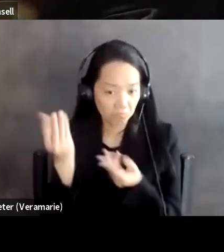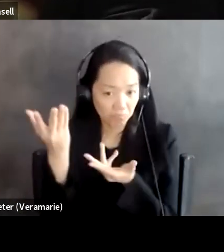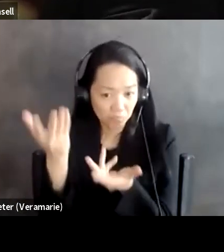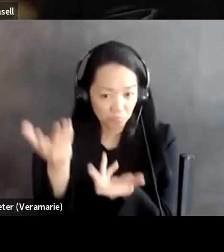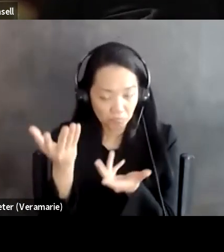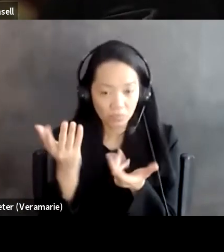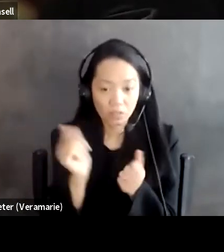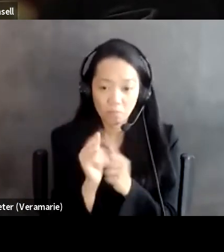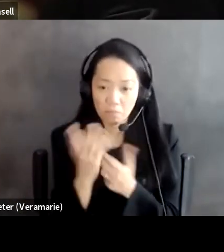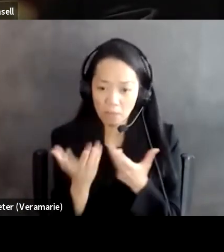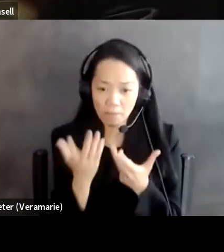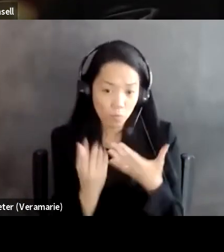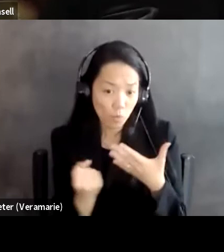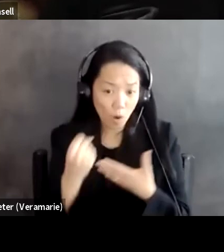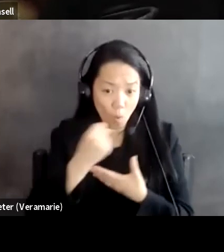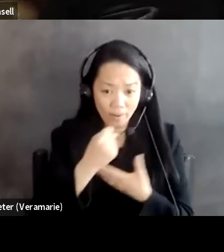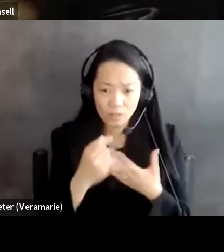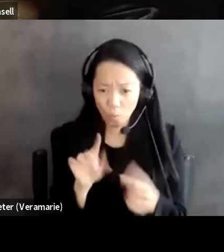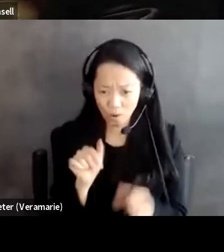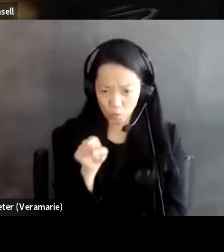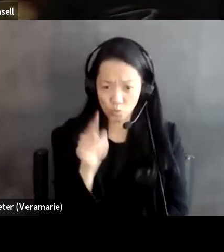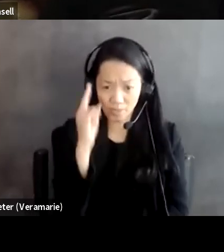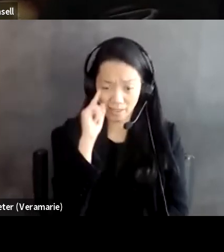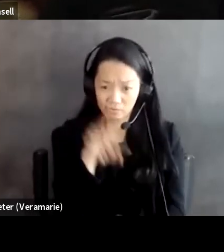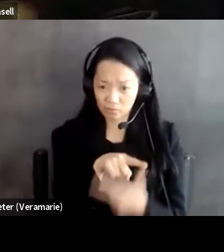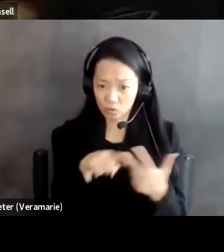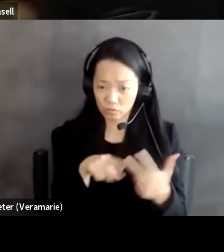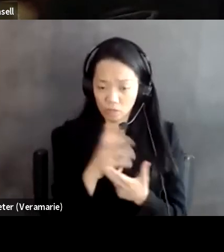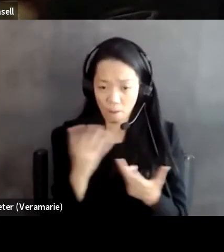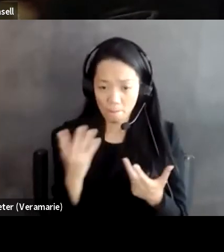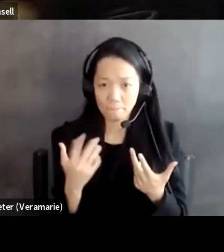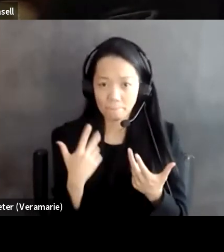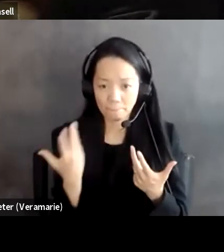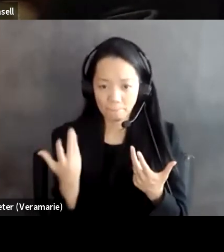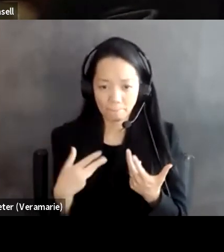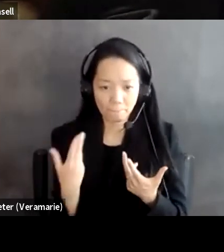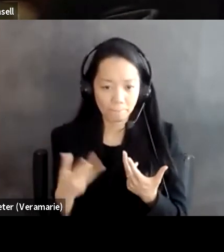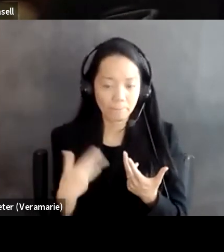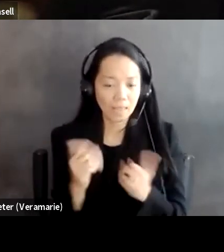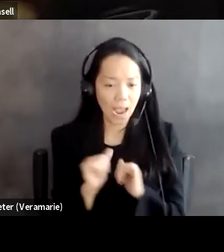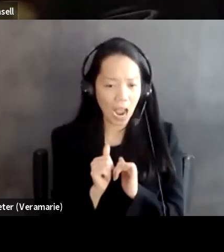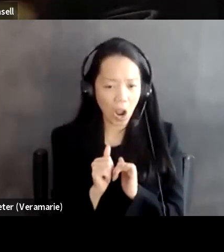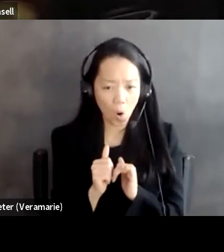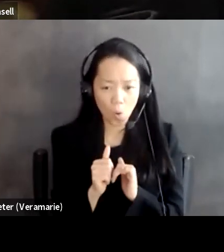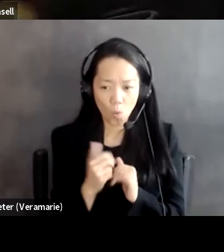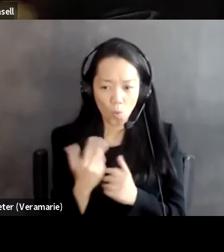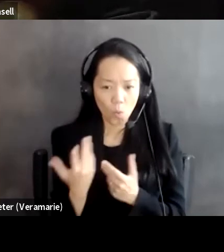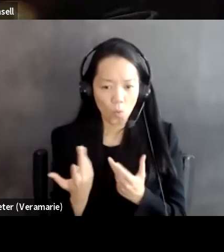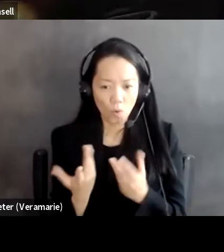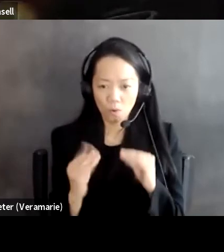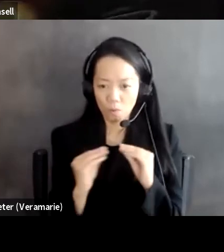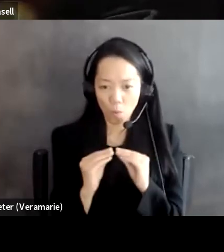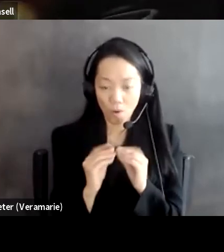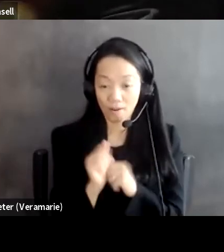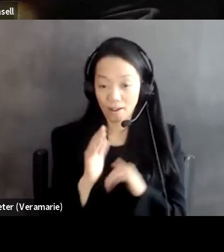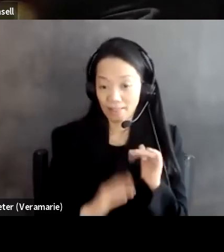of priorities. What do you think are ways that we can further, besides